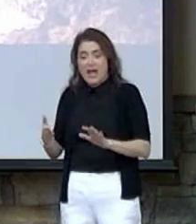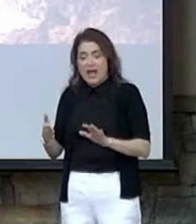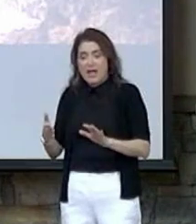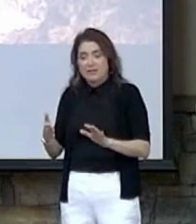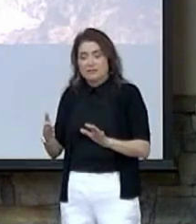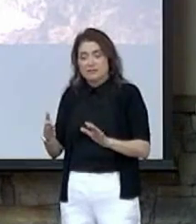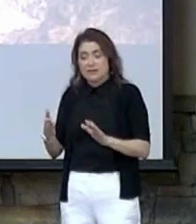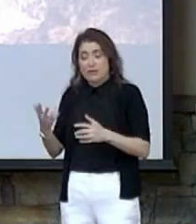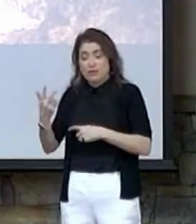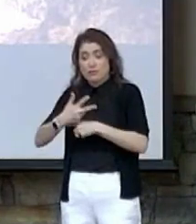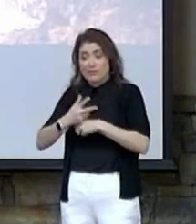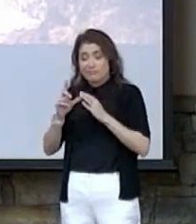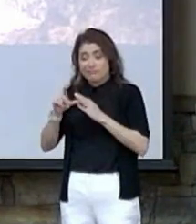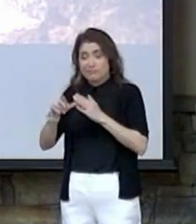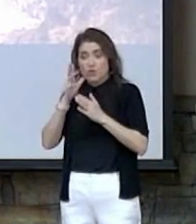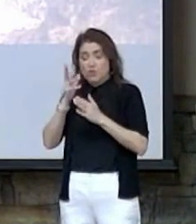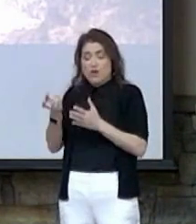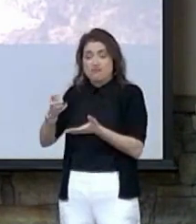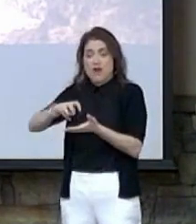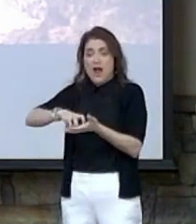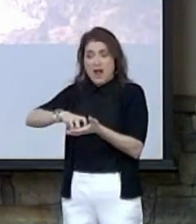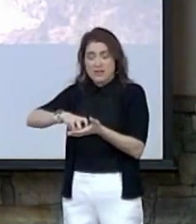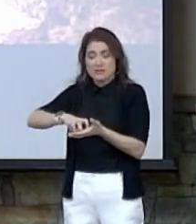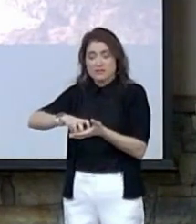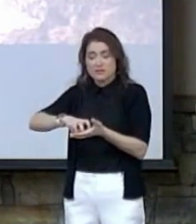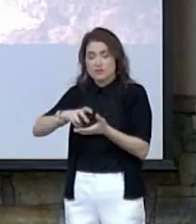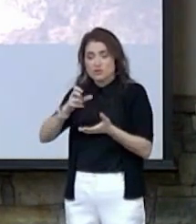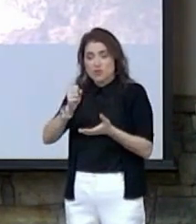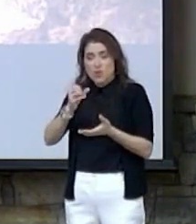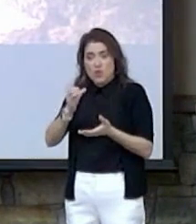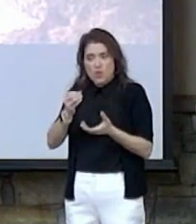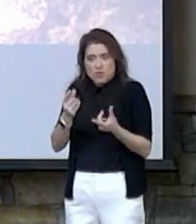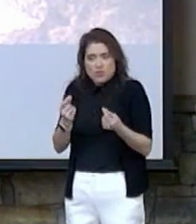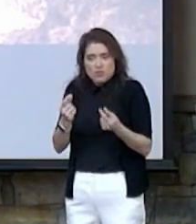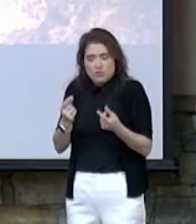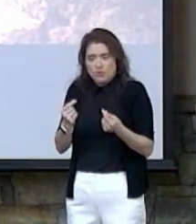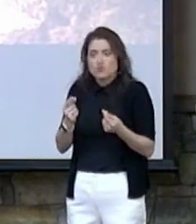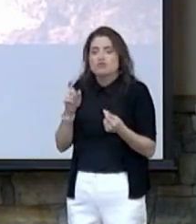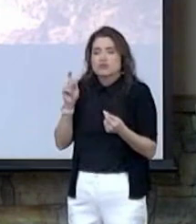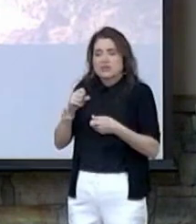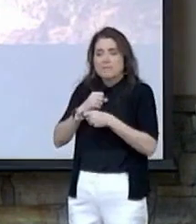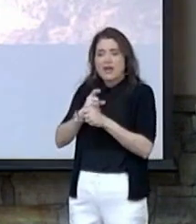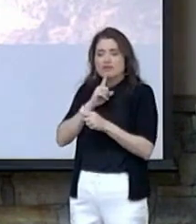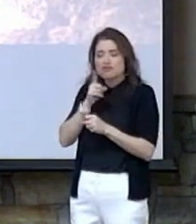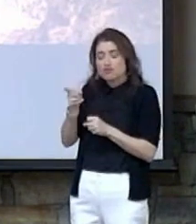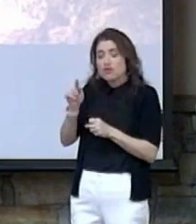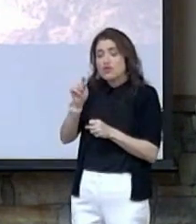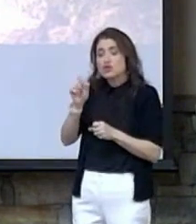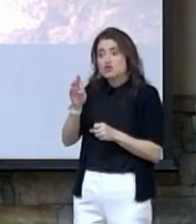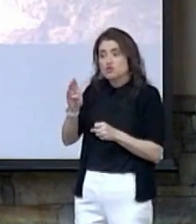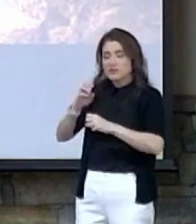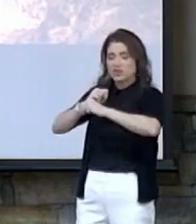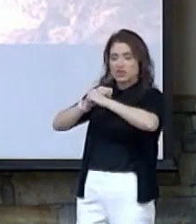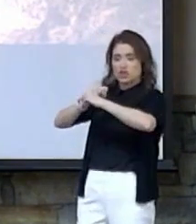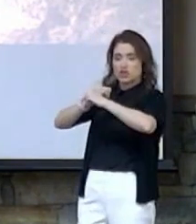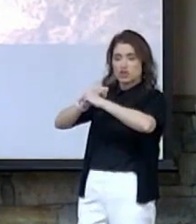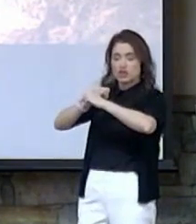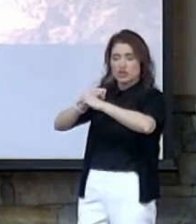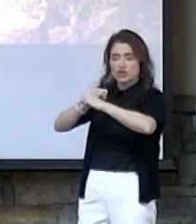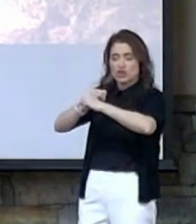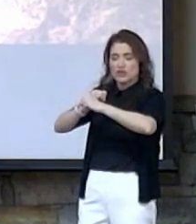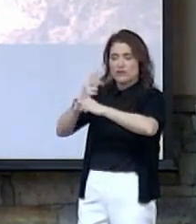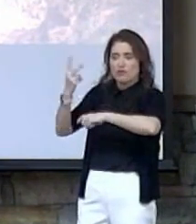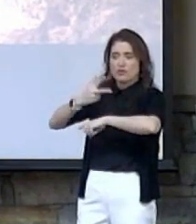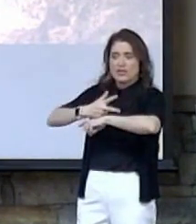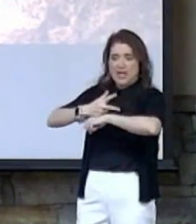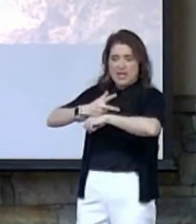rise.' Therefore, order the tomb to be made secure until the third day, lest his disciples go and steal away and tell